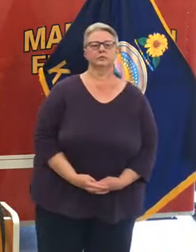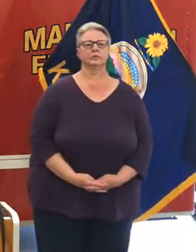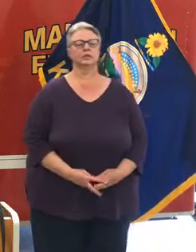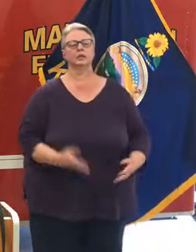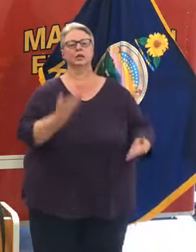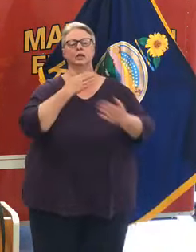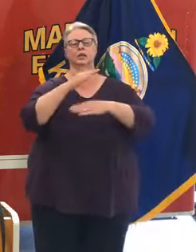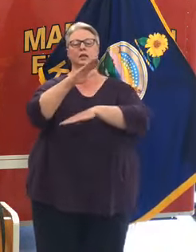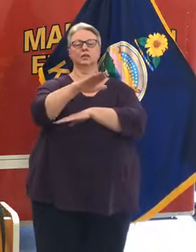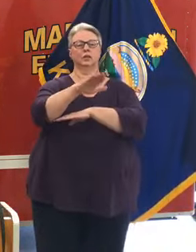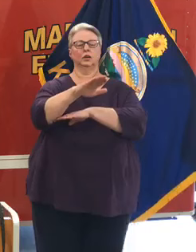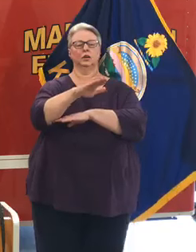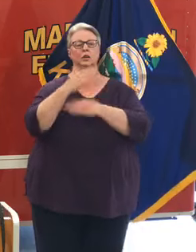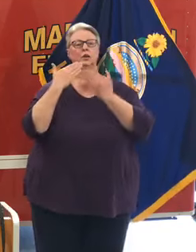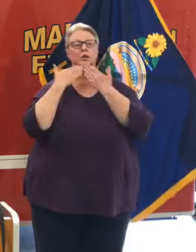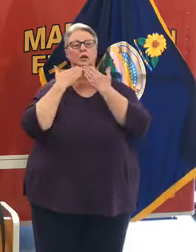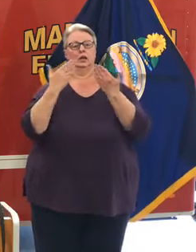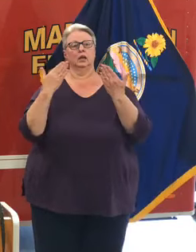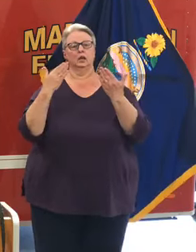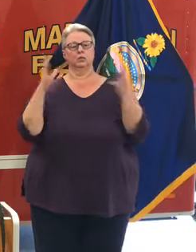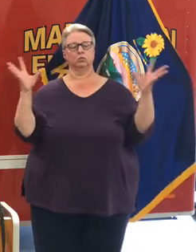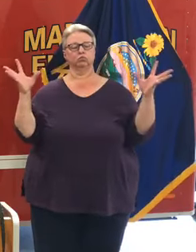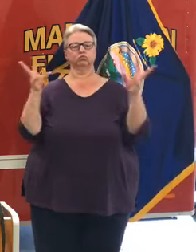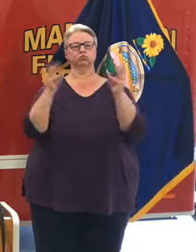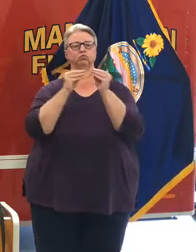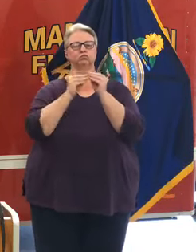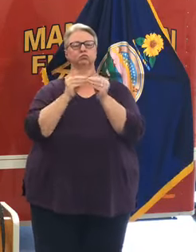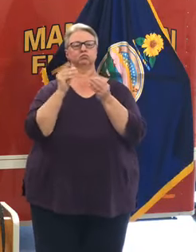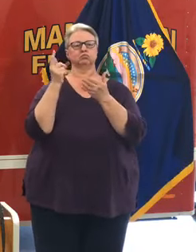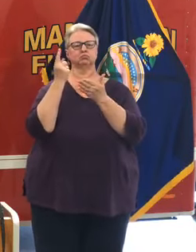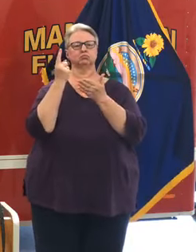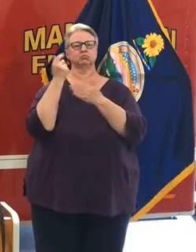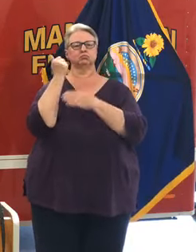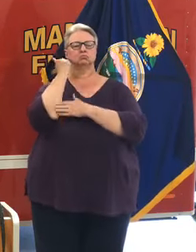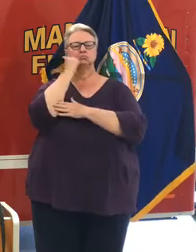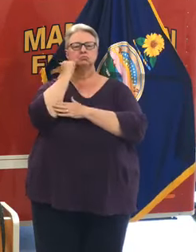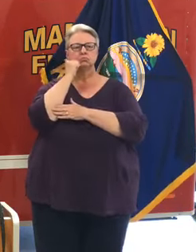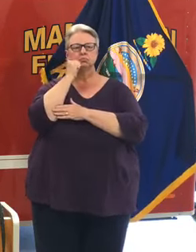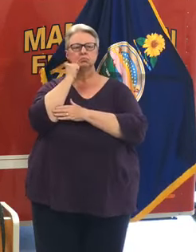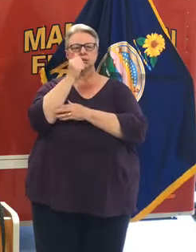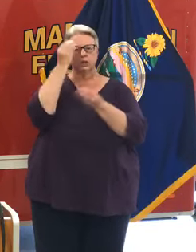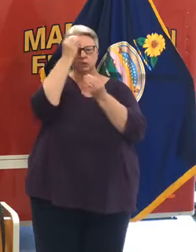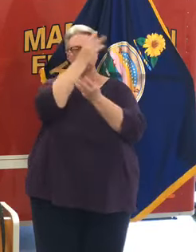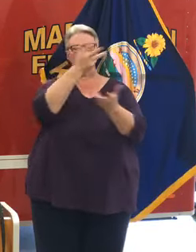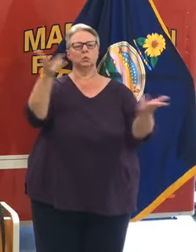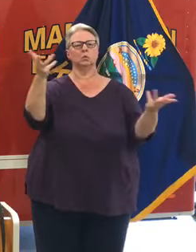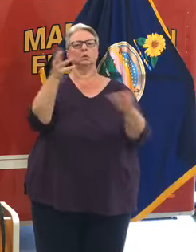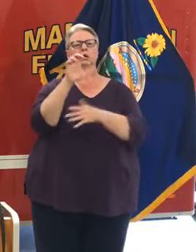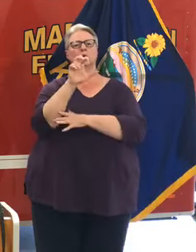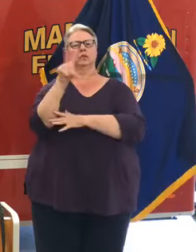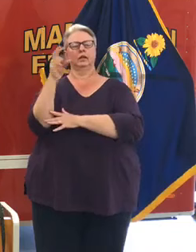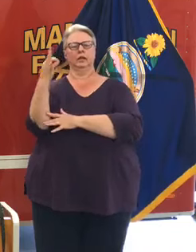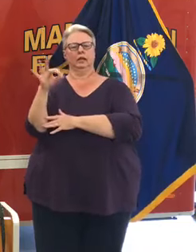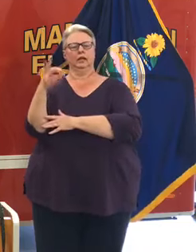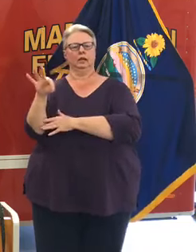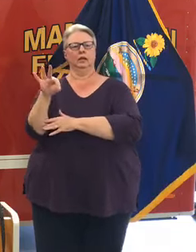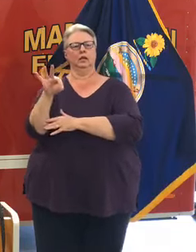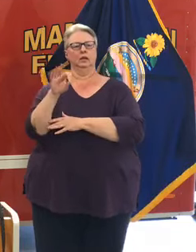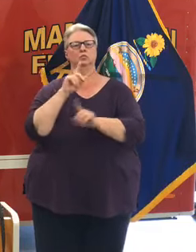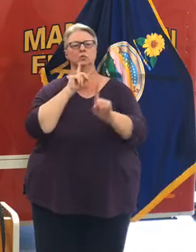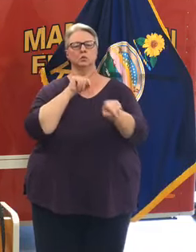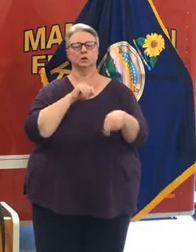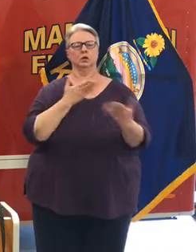Good afternoon. Thank you for joining us for the daily update about the Riley County COVID-19 response. My name is Vivian